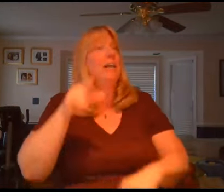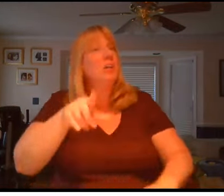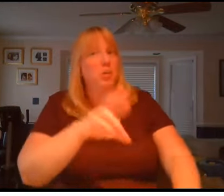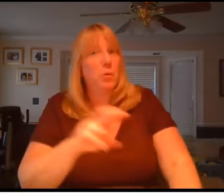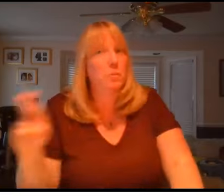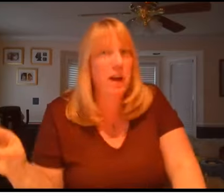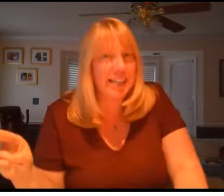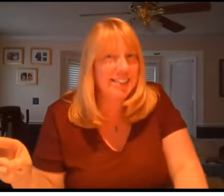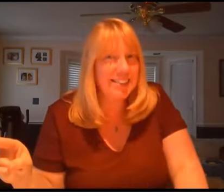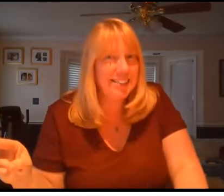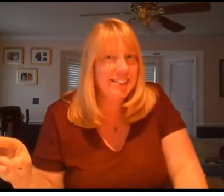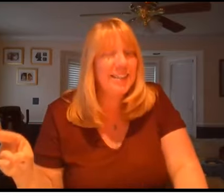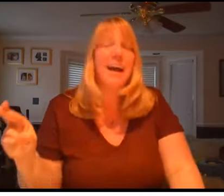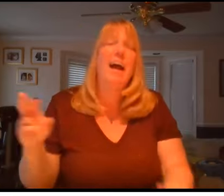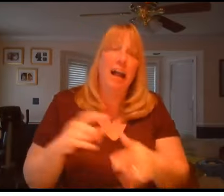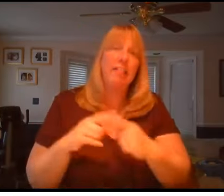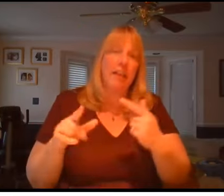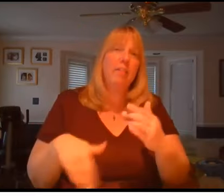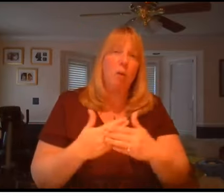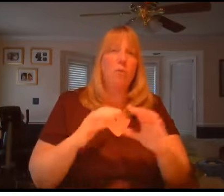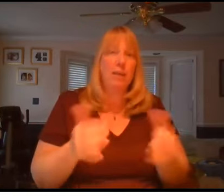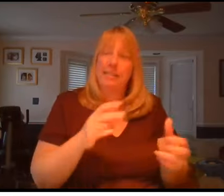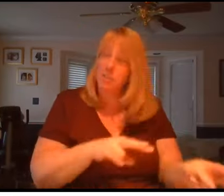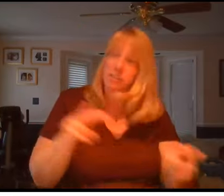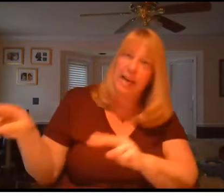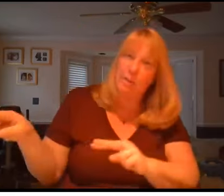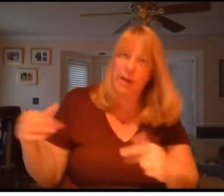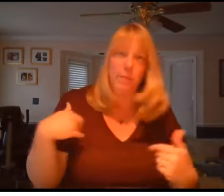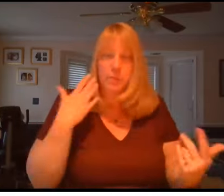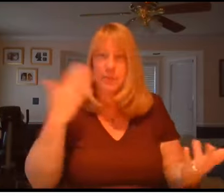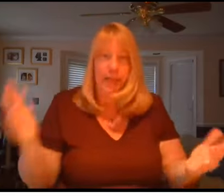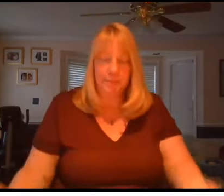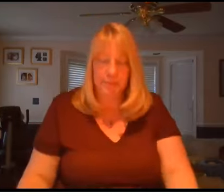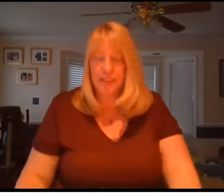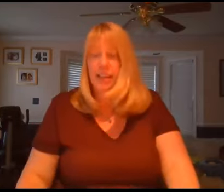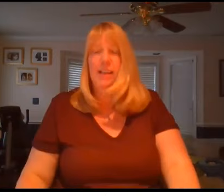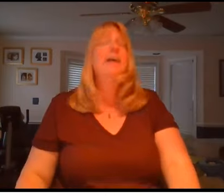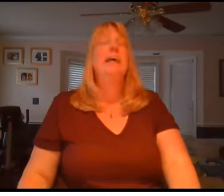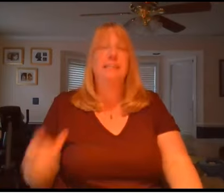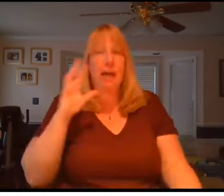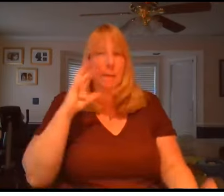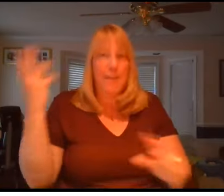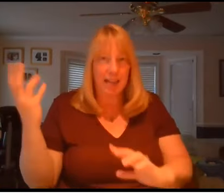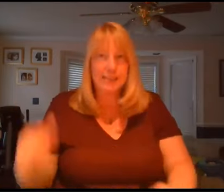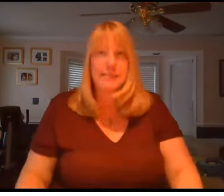as teachers we have to sign you're right as in the class, as in